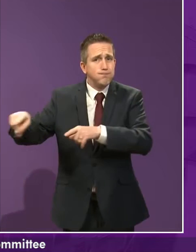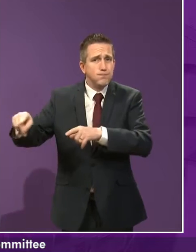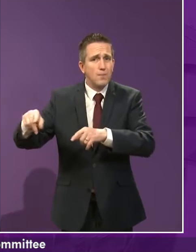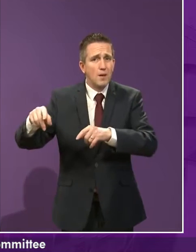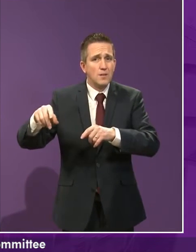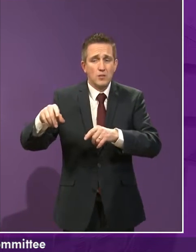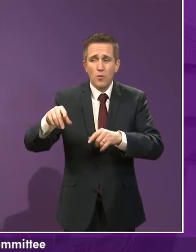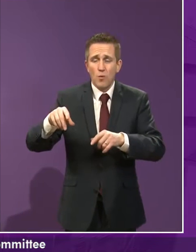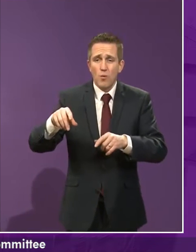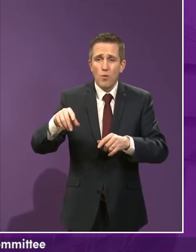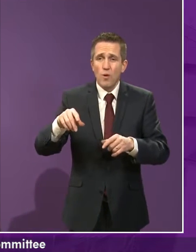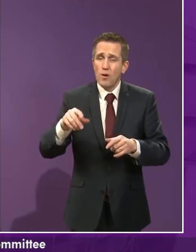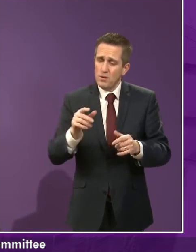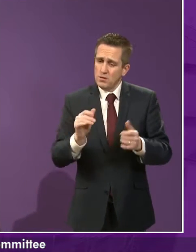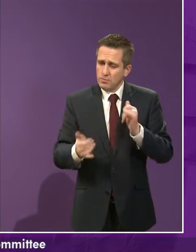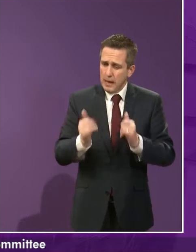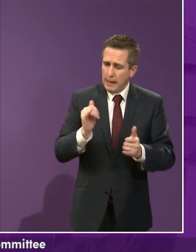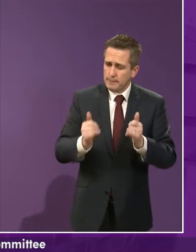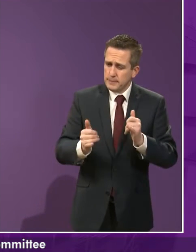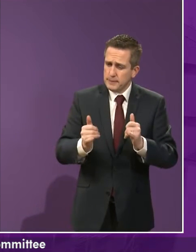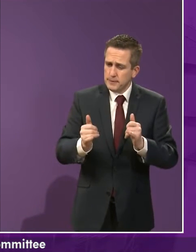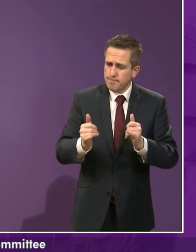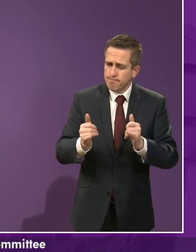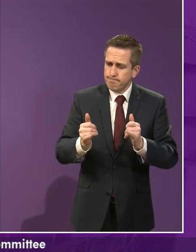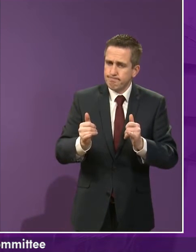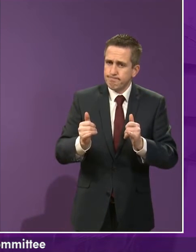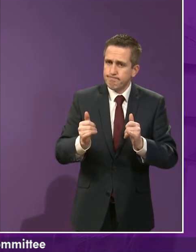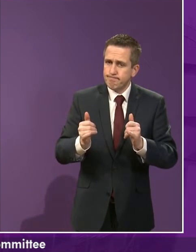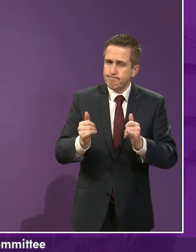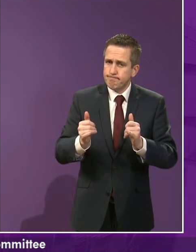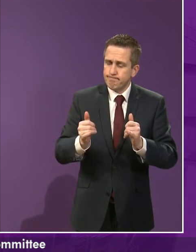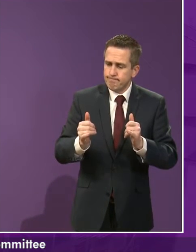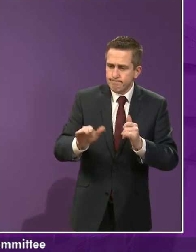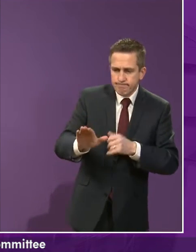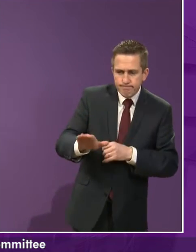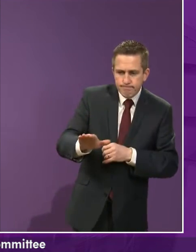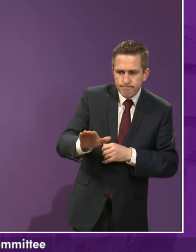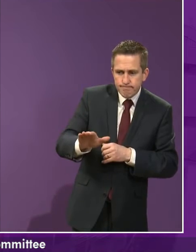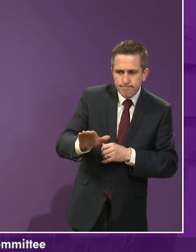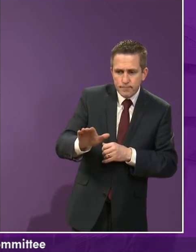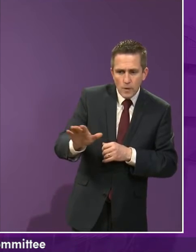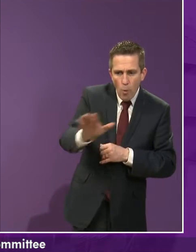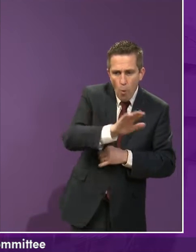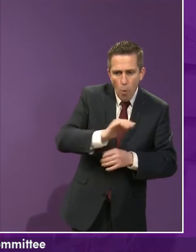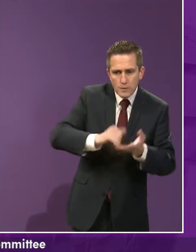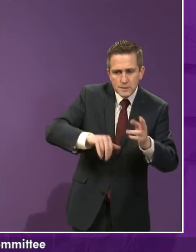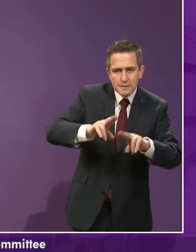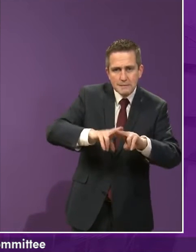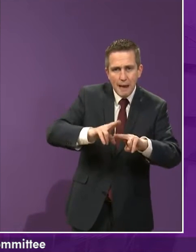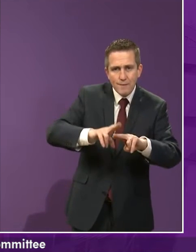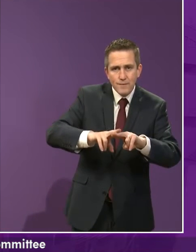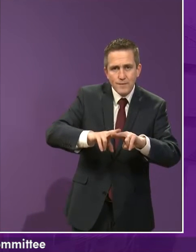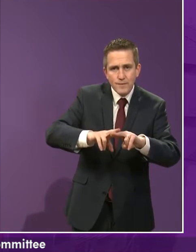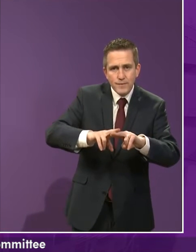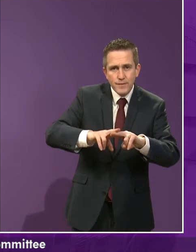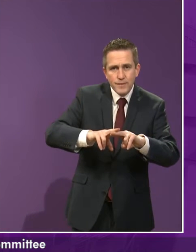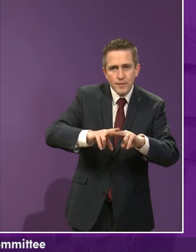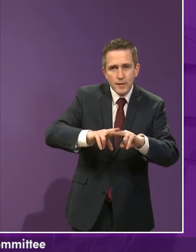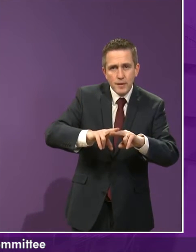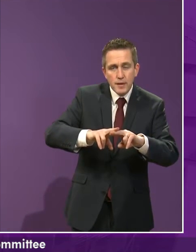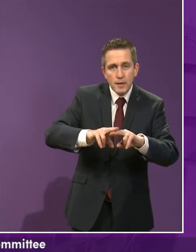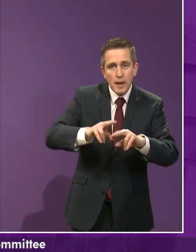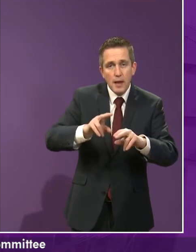a bit like Sheila said, sometimes the challenge is making sure that all staff,